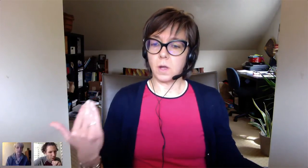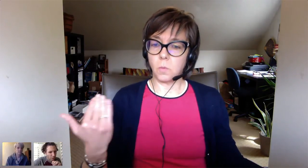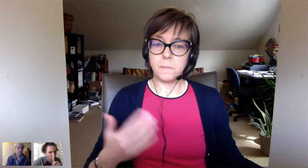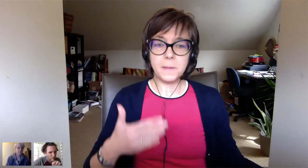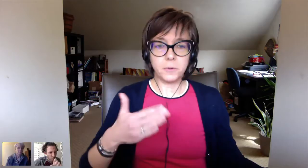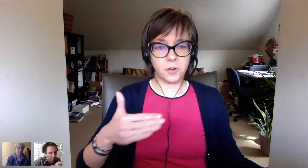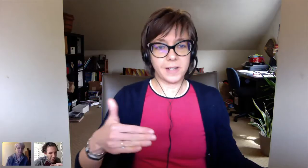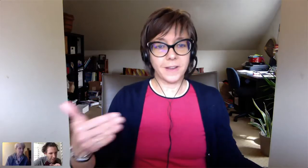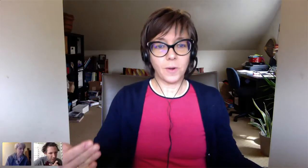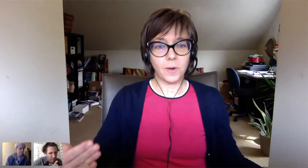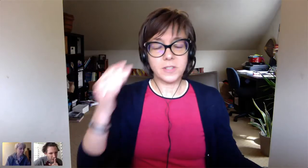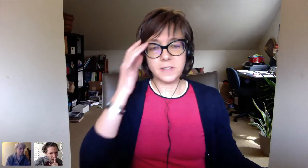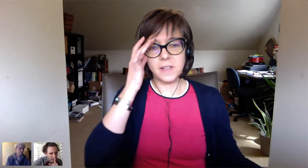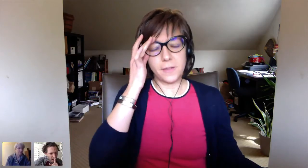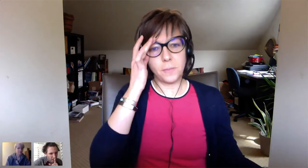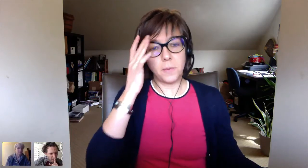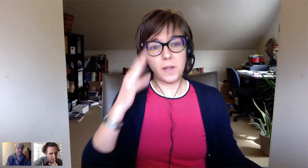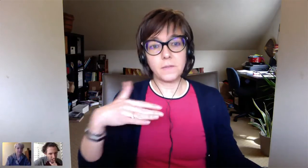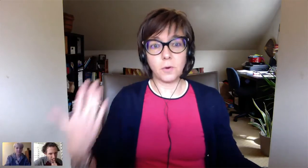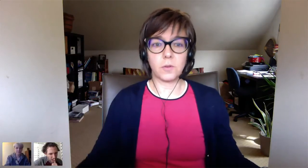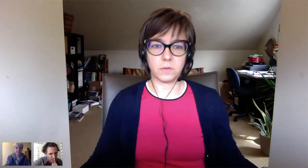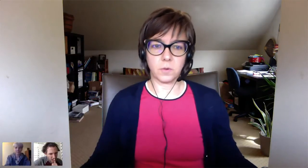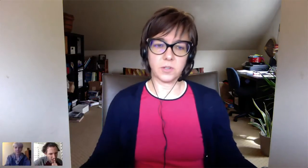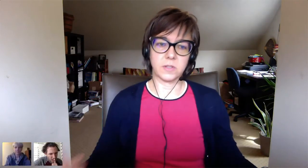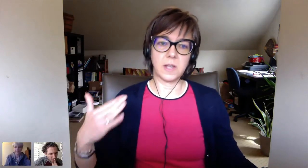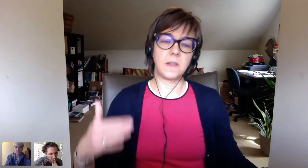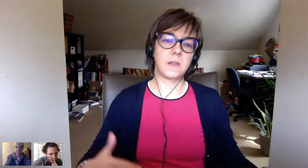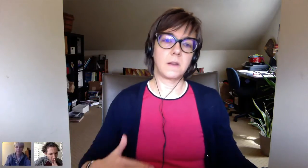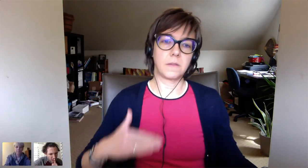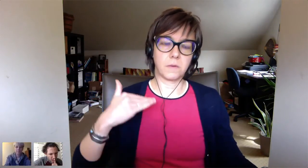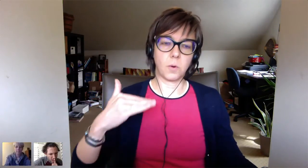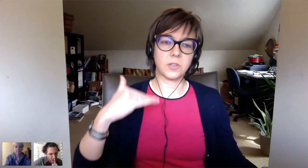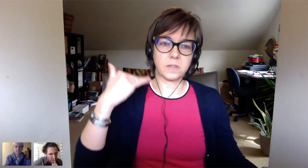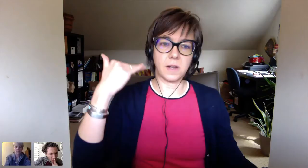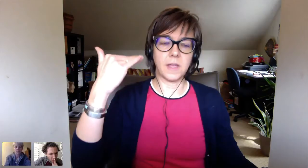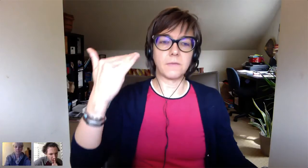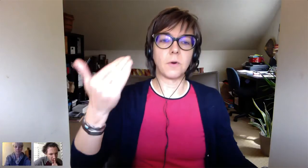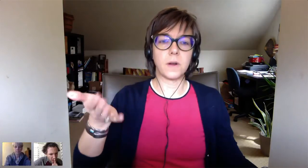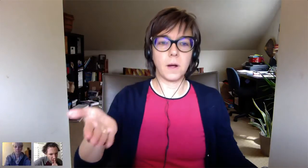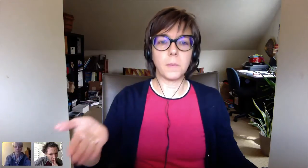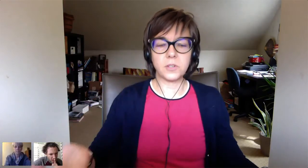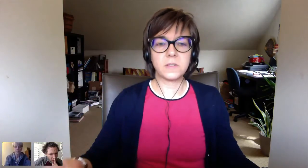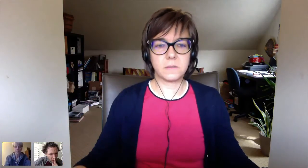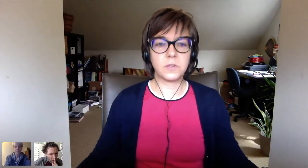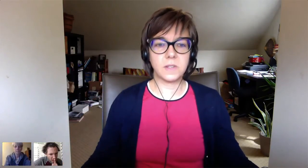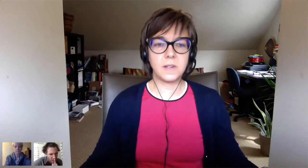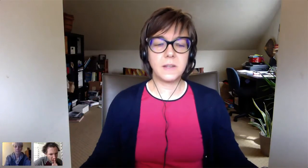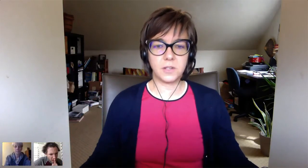when people start asking questions, then other people can vote on those questions, and then the questions kind of get voted up, which is a neat feature if you